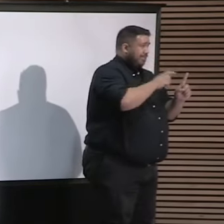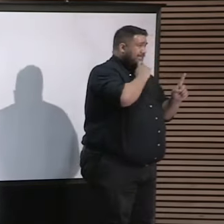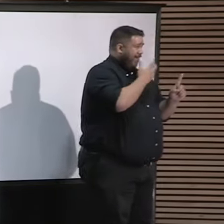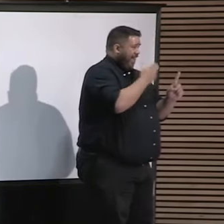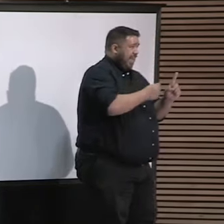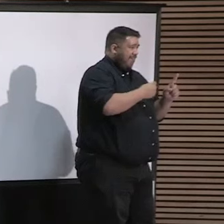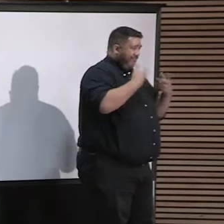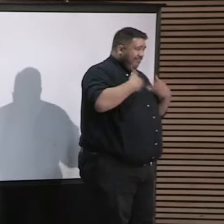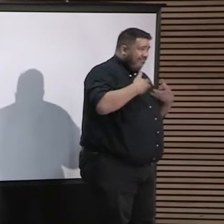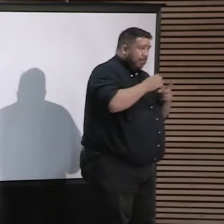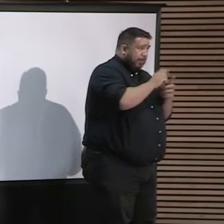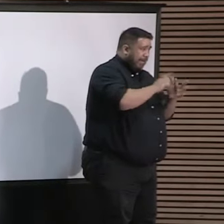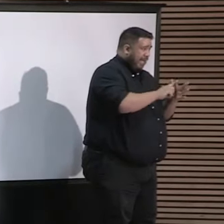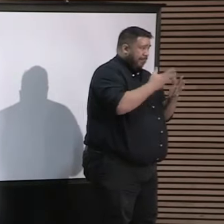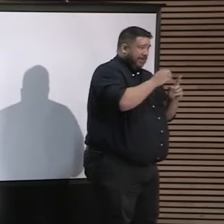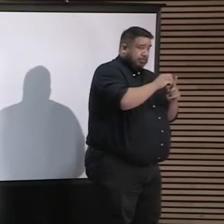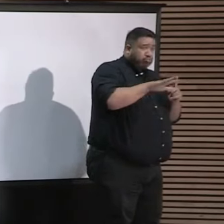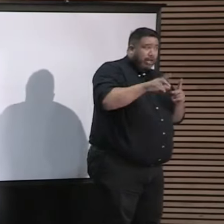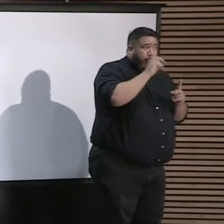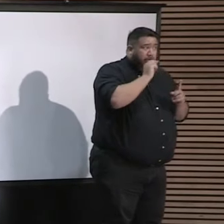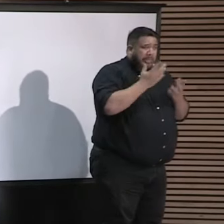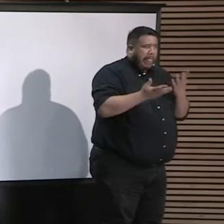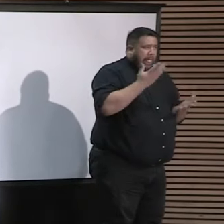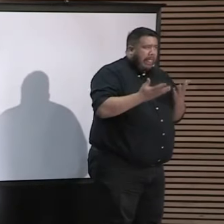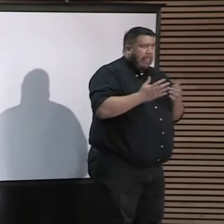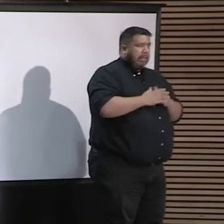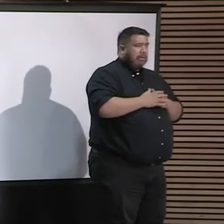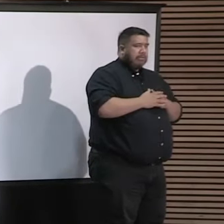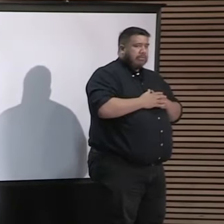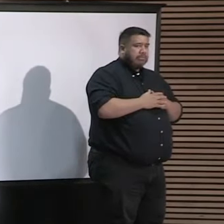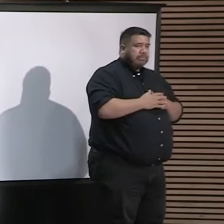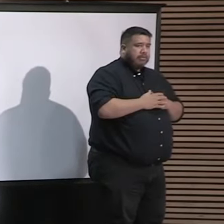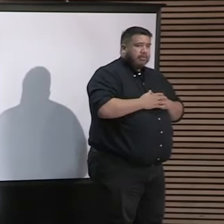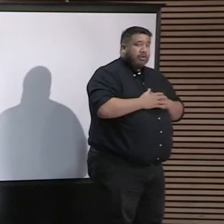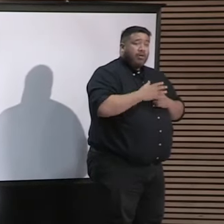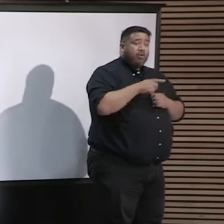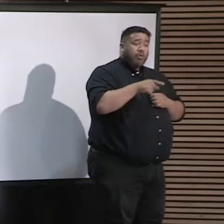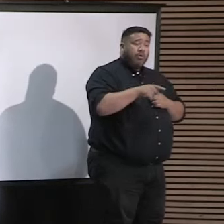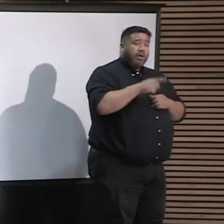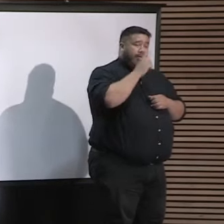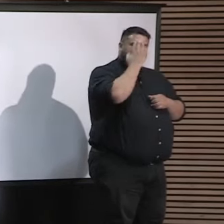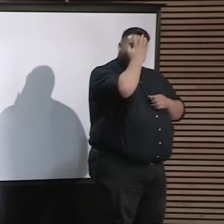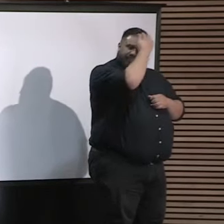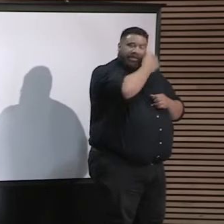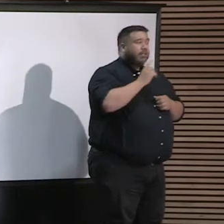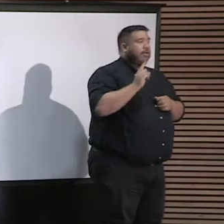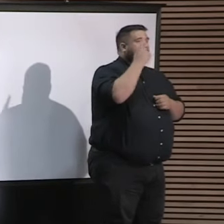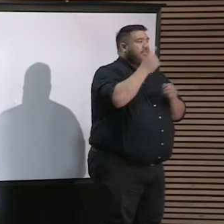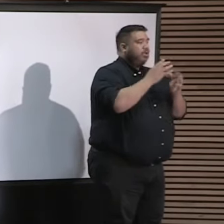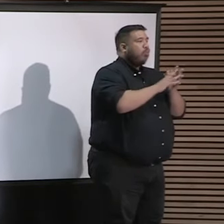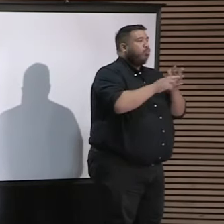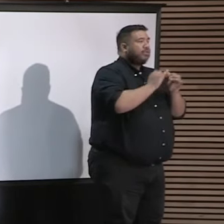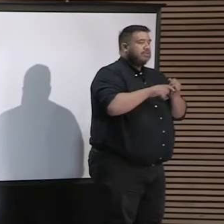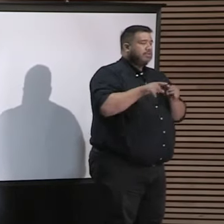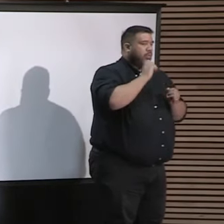PPE? How could this happen? Look, Minister Woods, I think, is going to talk a bit more about what happens at the facility. What I would